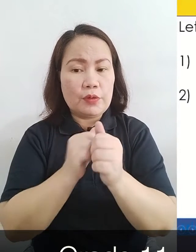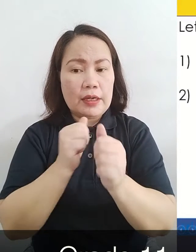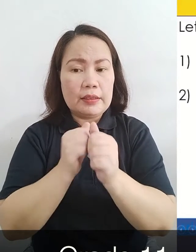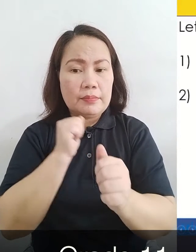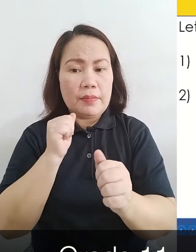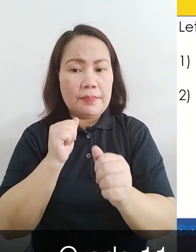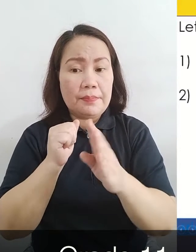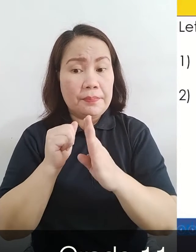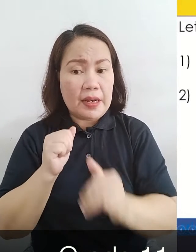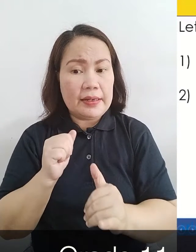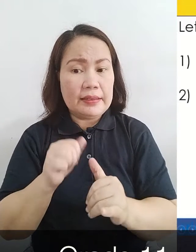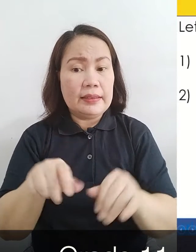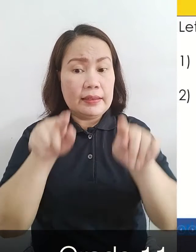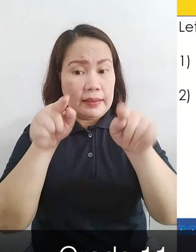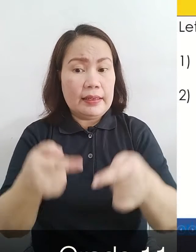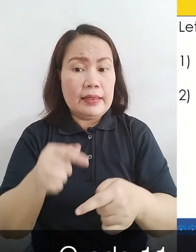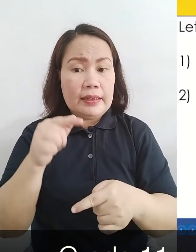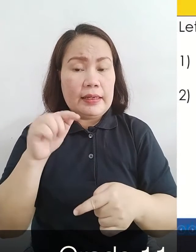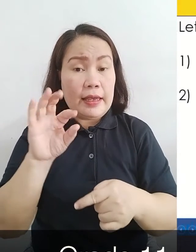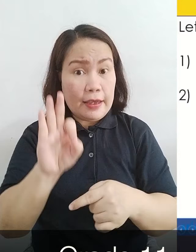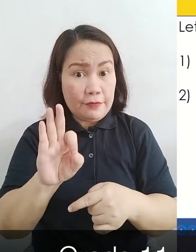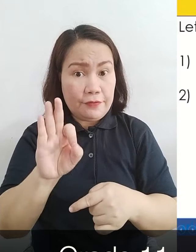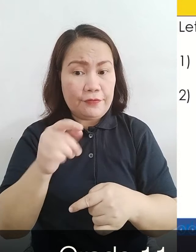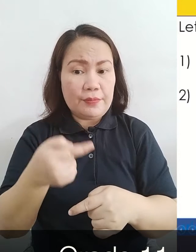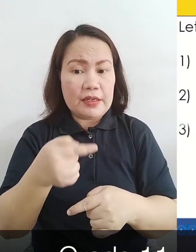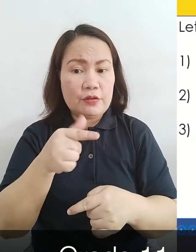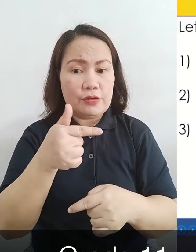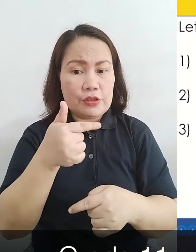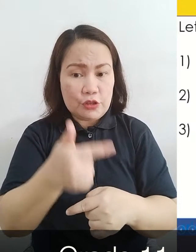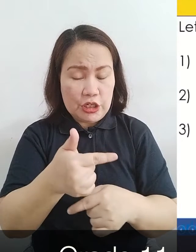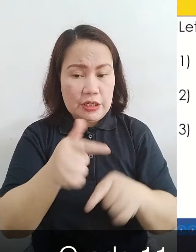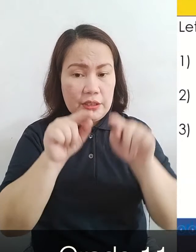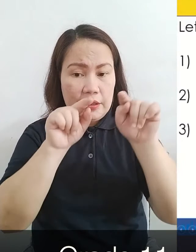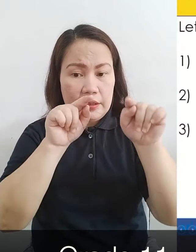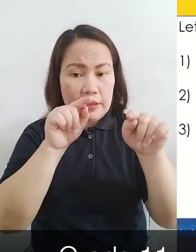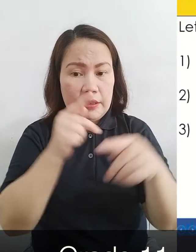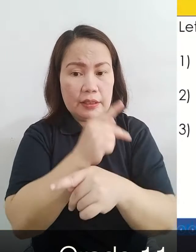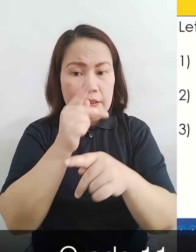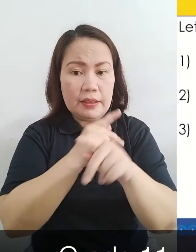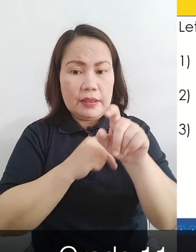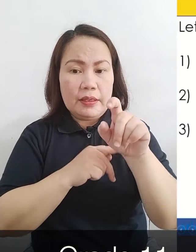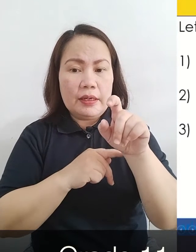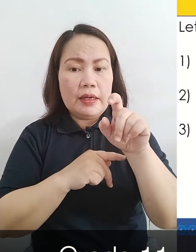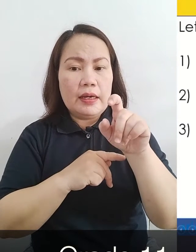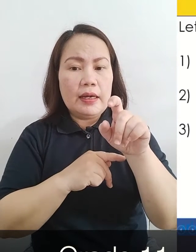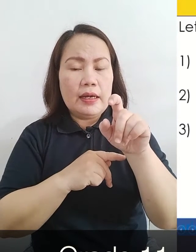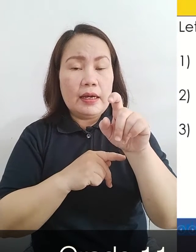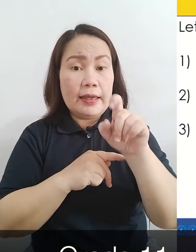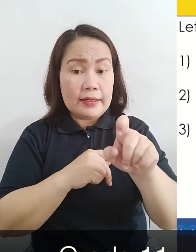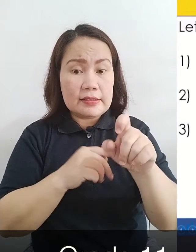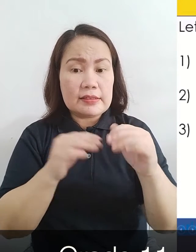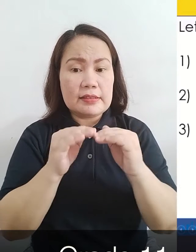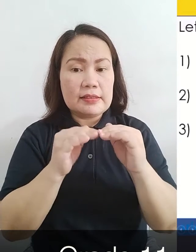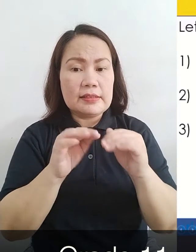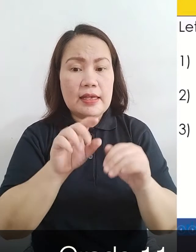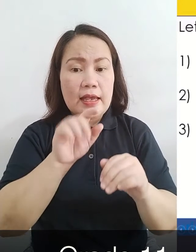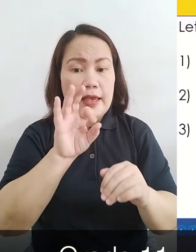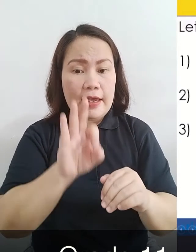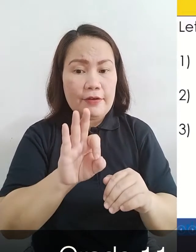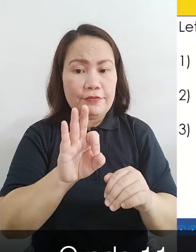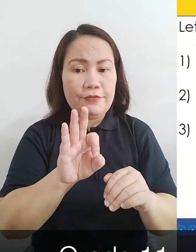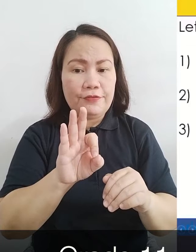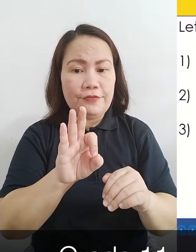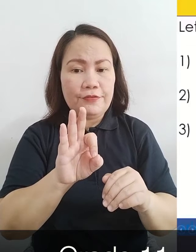is equal to f of x minus g of x. Their product, denoted by f times